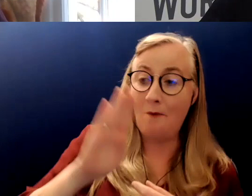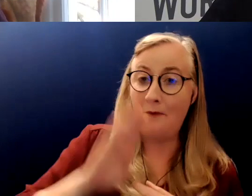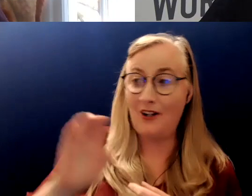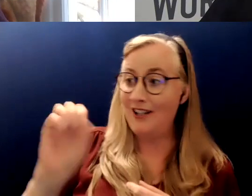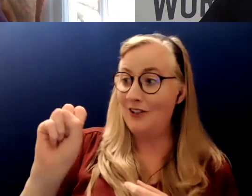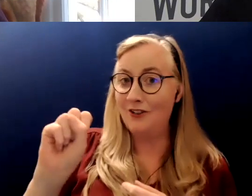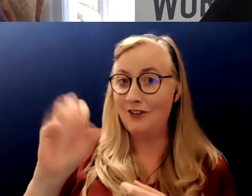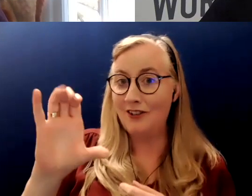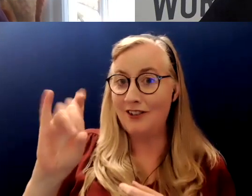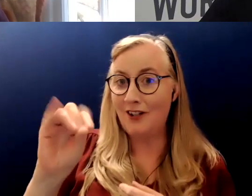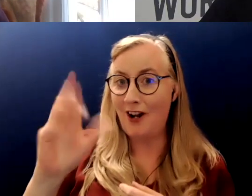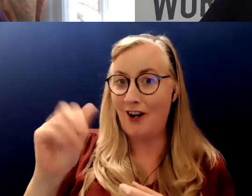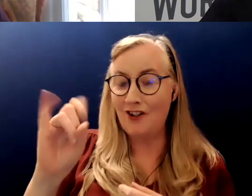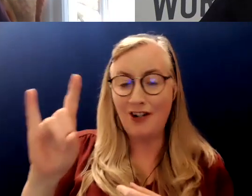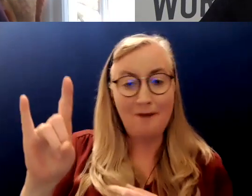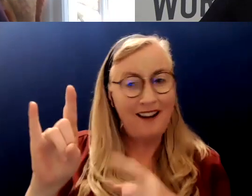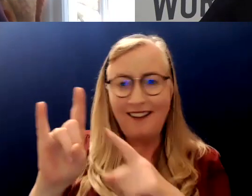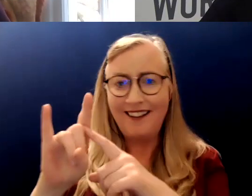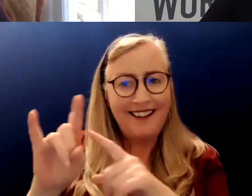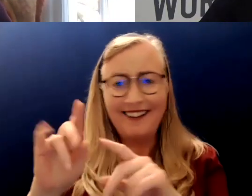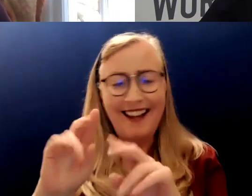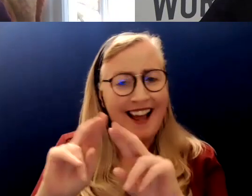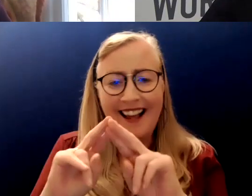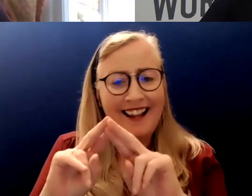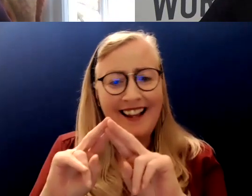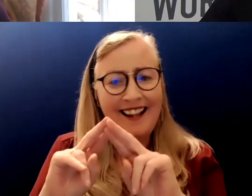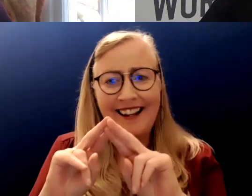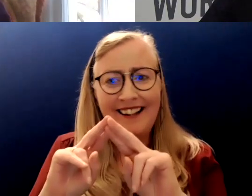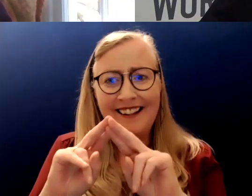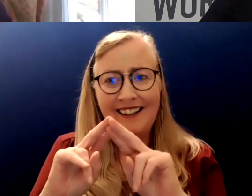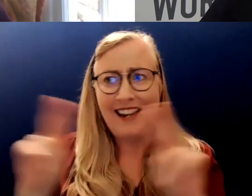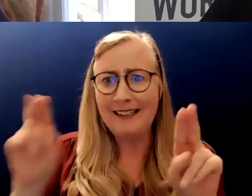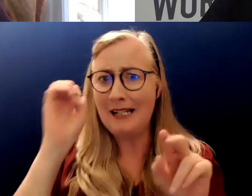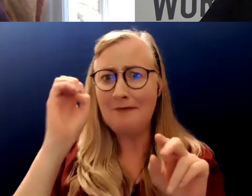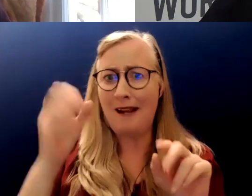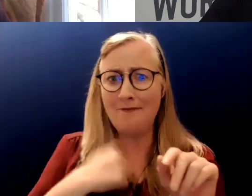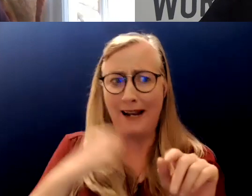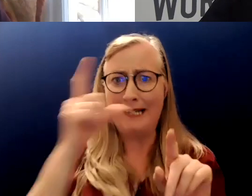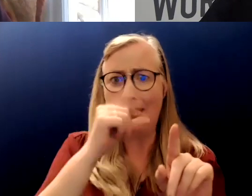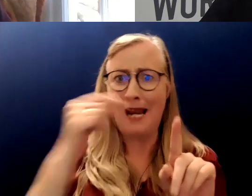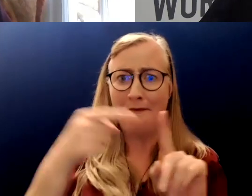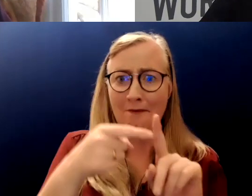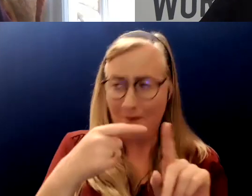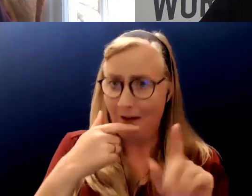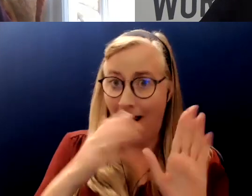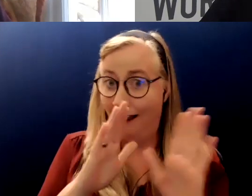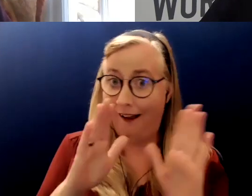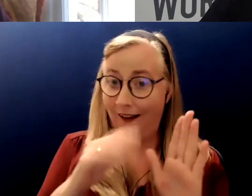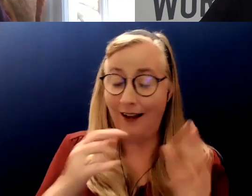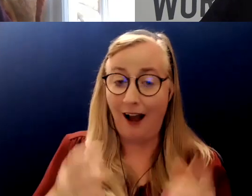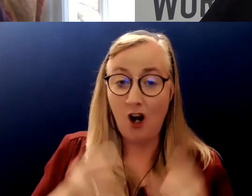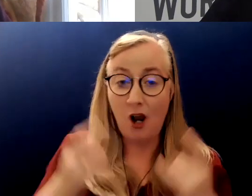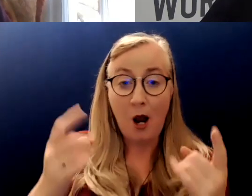never originally intended to have my name, but nonetheless, it was an honor. But my mother was